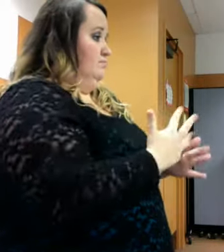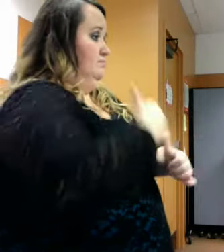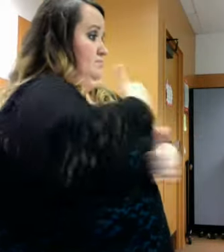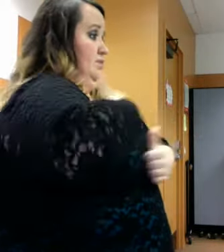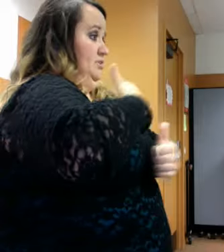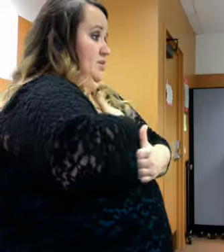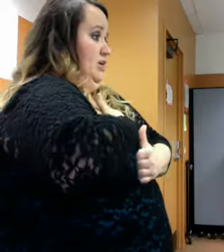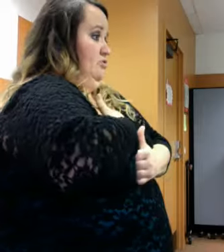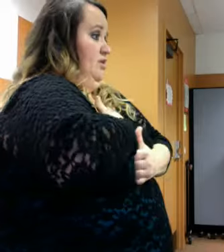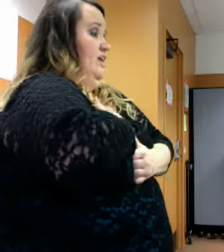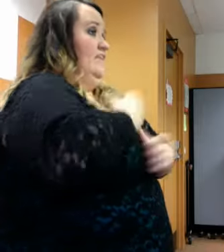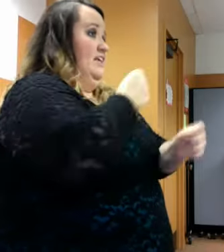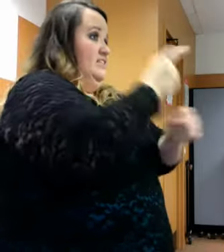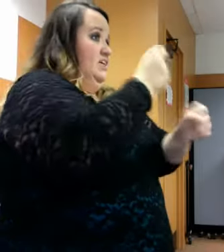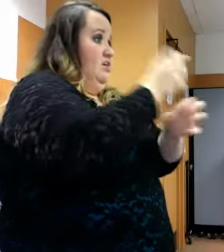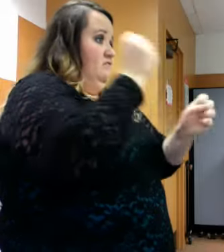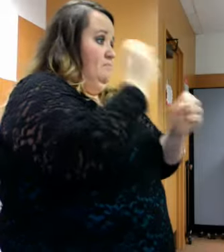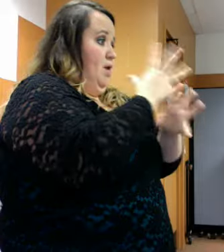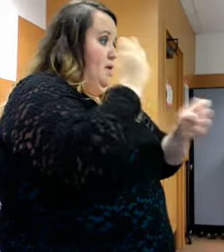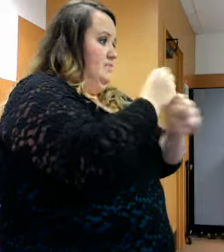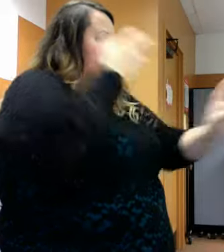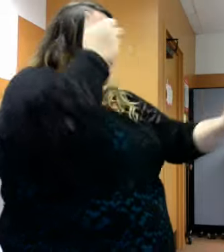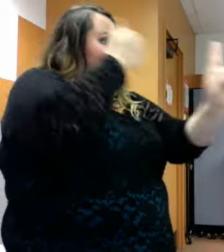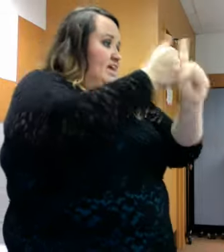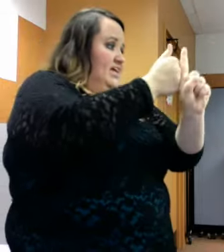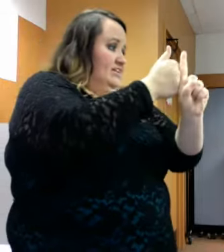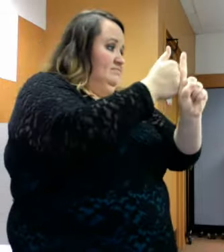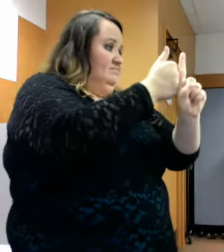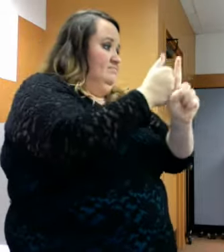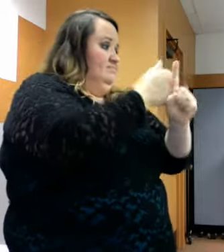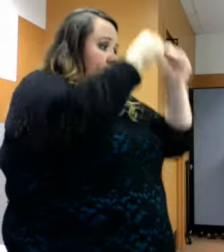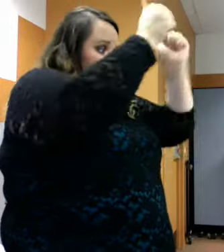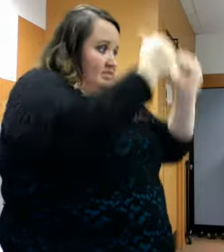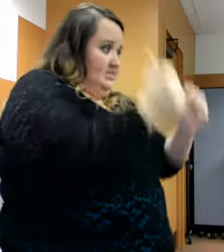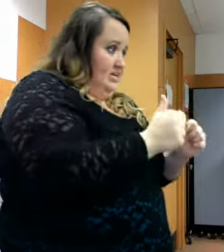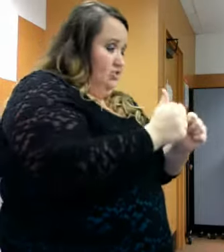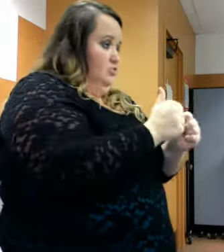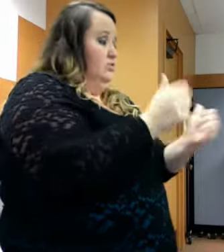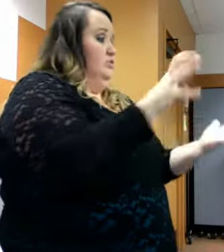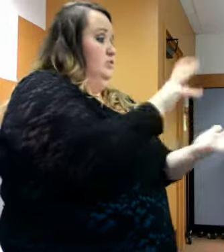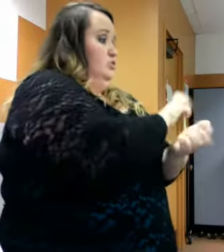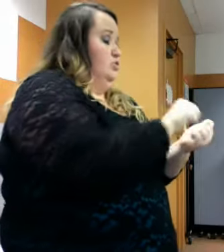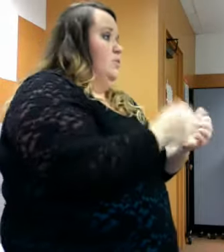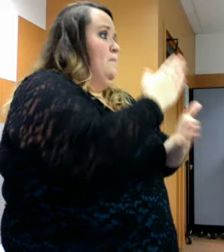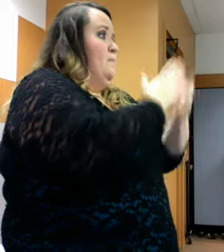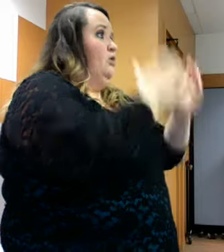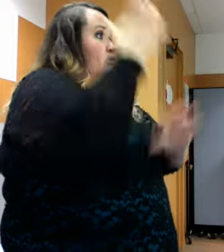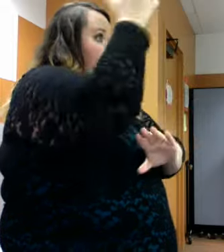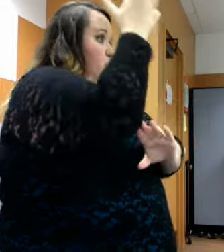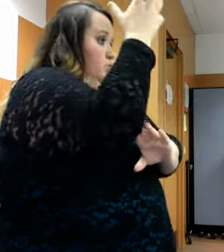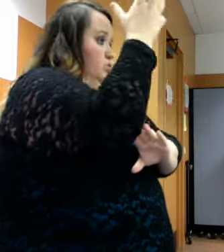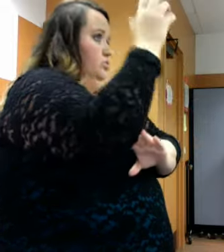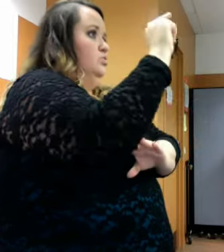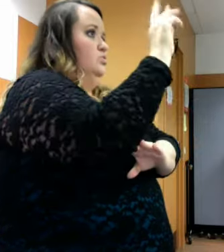near the statue, and it did damage to the statue, in particular the torch. So we had to go and repair the torch, but what's kind of interesting